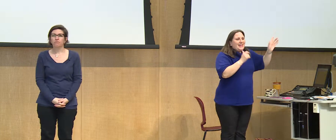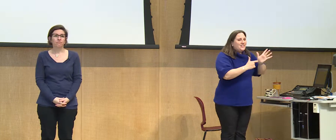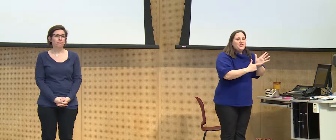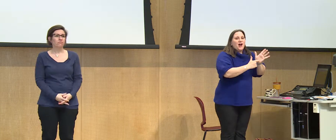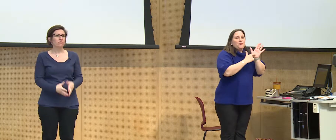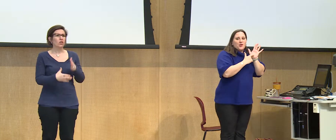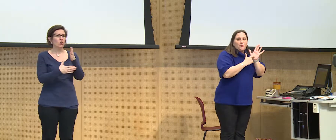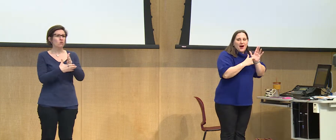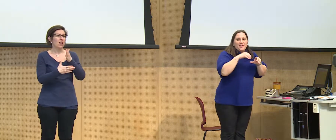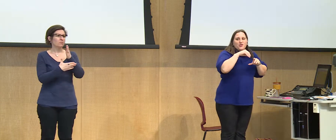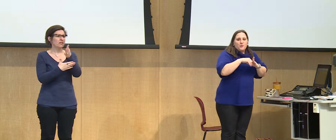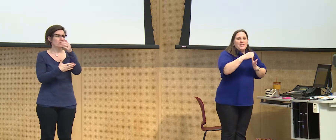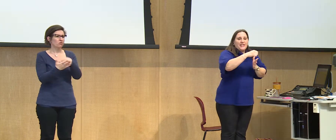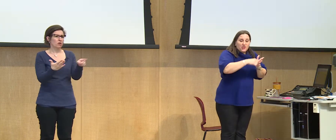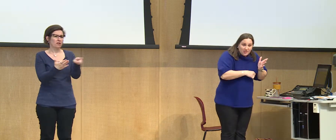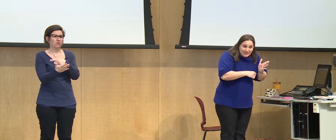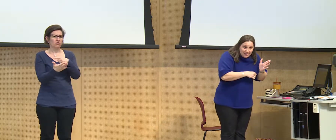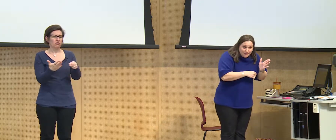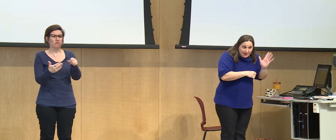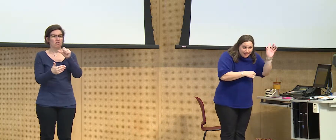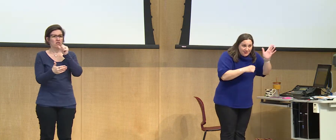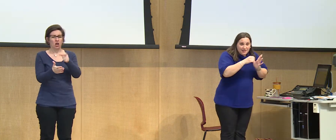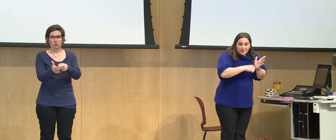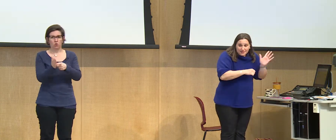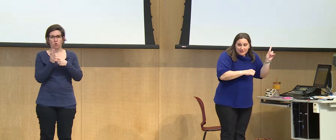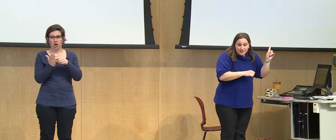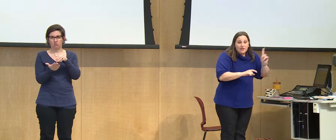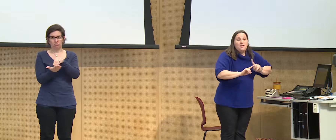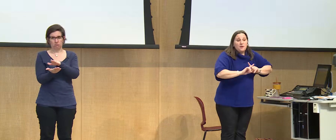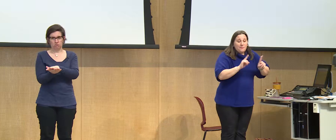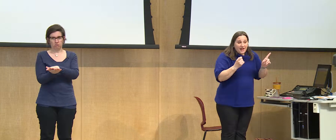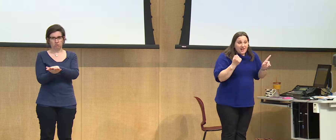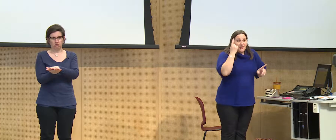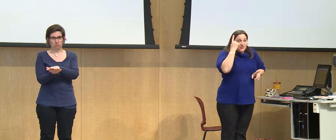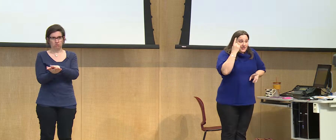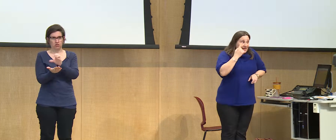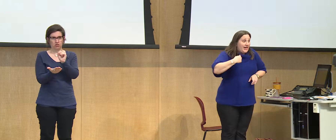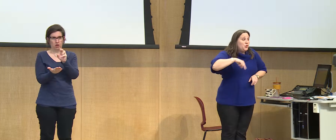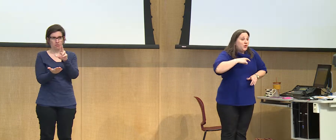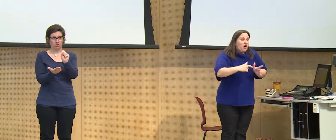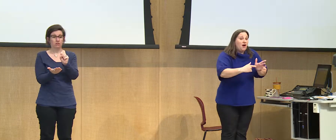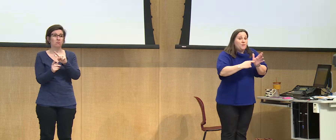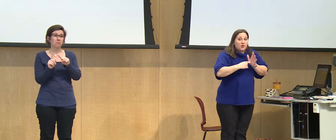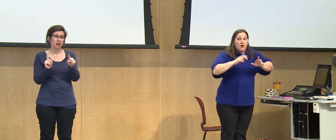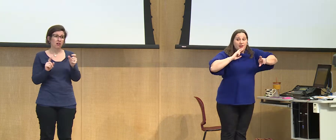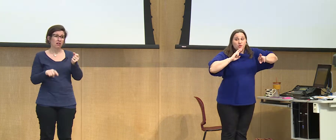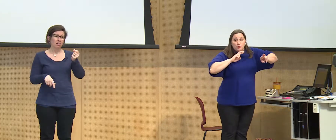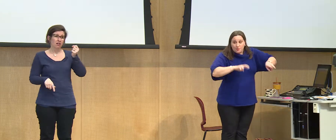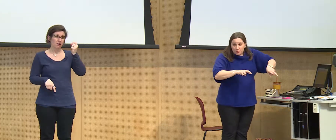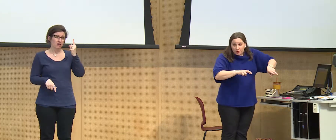is not required to be in your syllabus, but understand we are required to report.